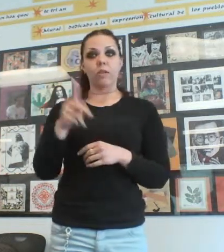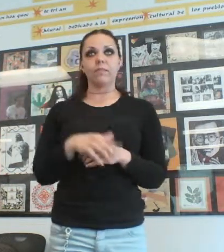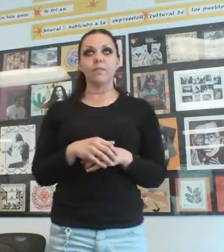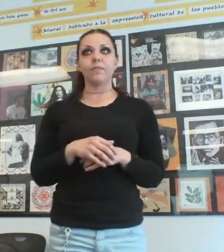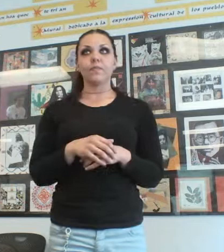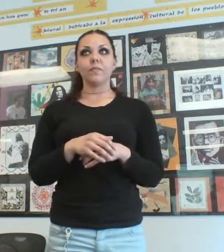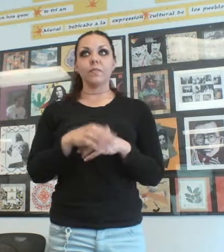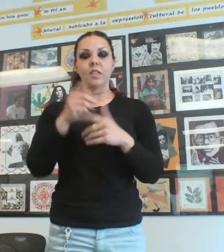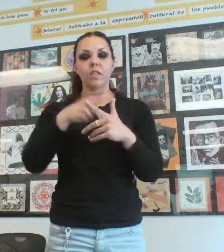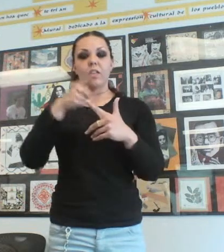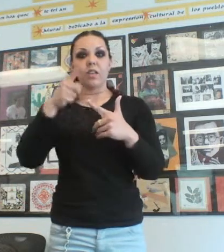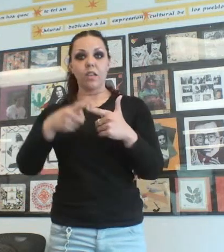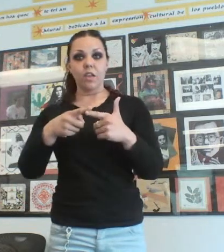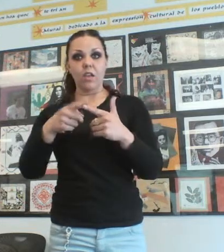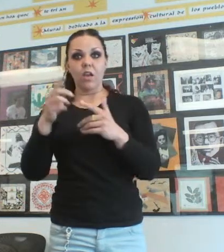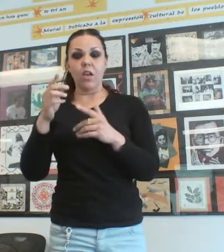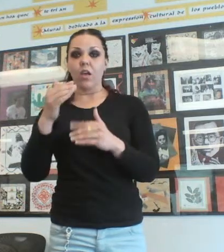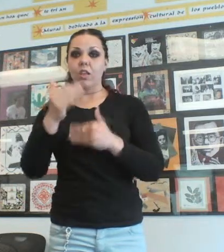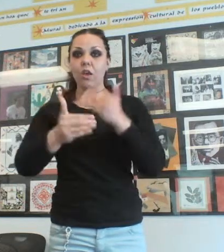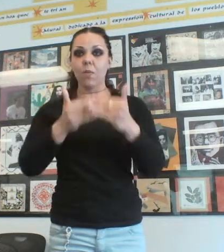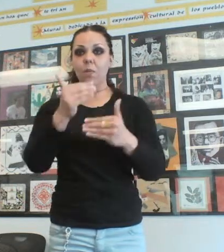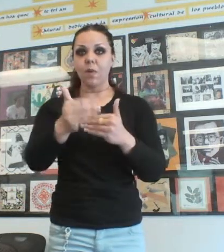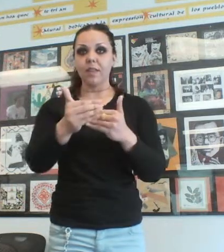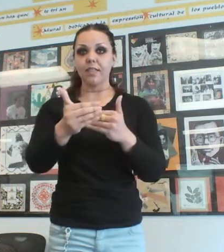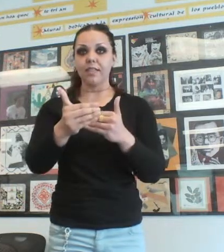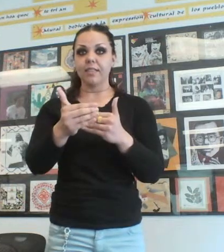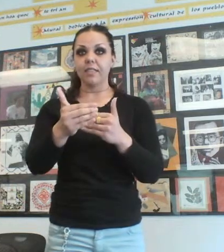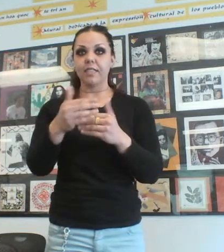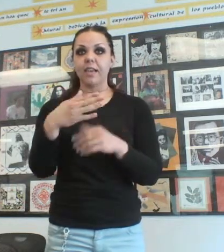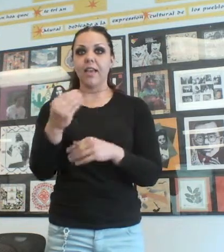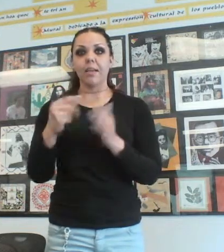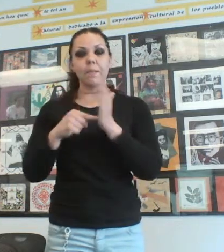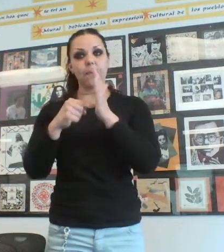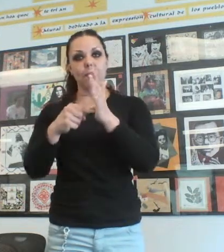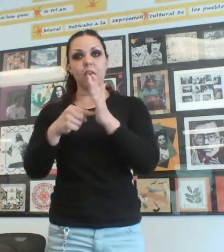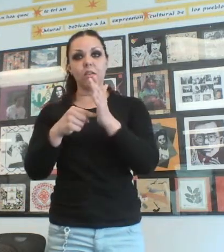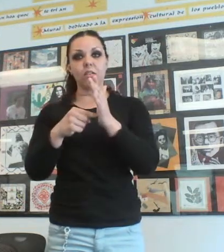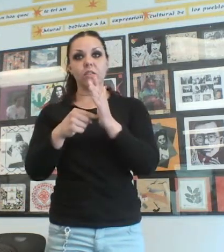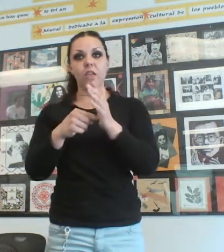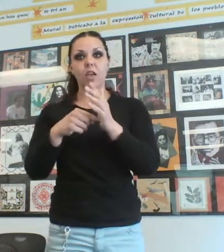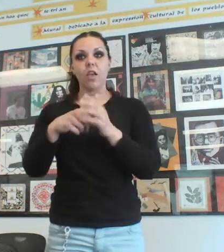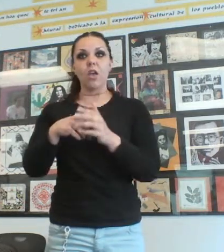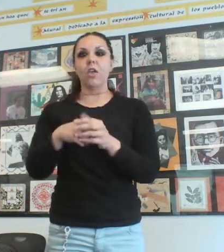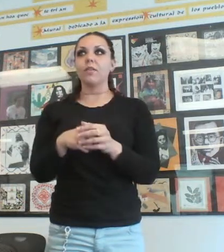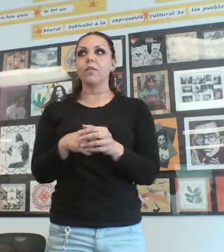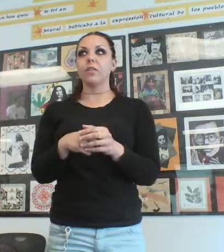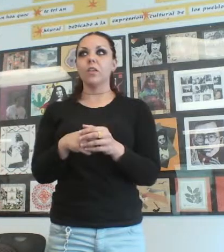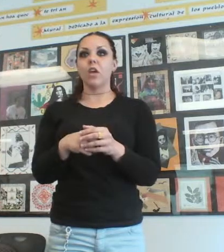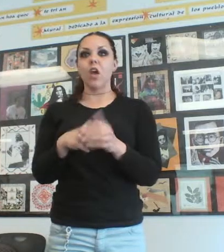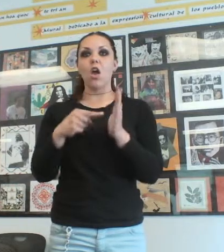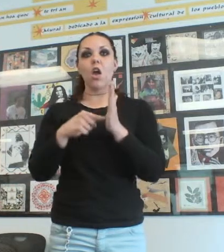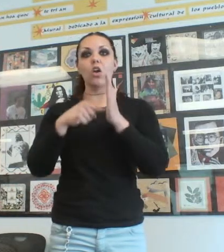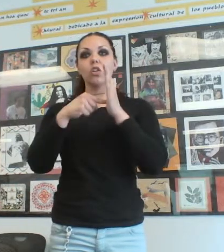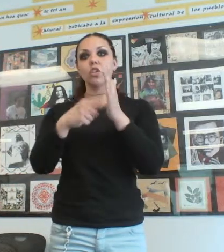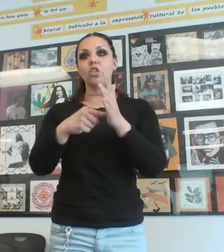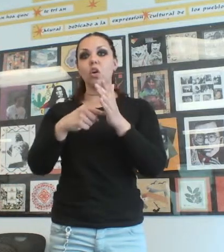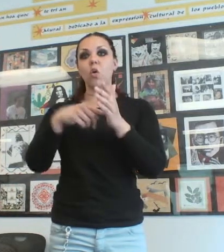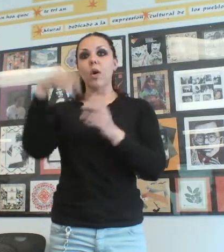other processes and models that represent theoretically what happens in our head as we're trying